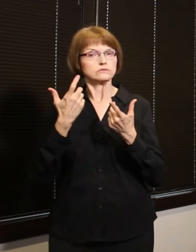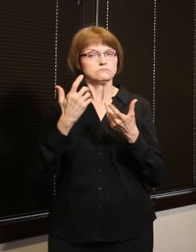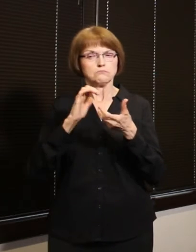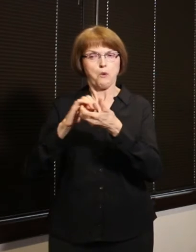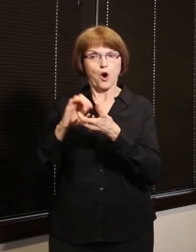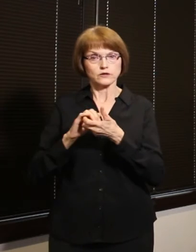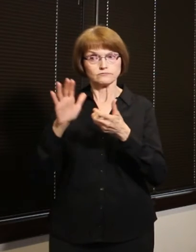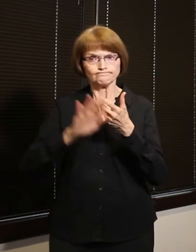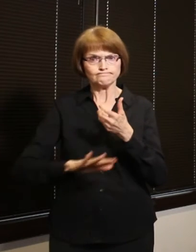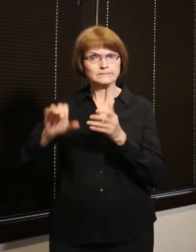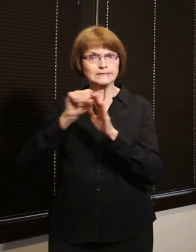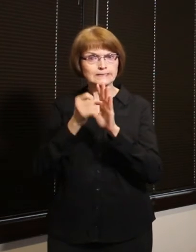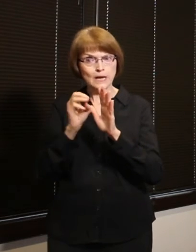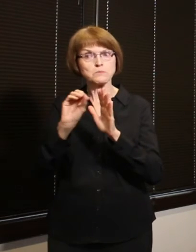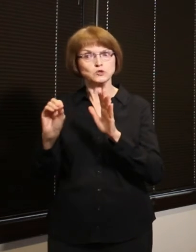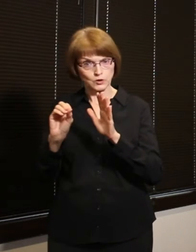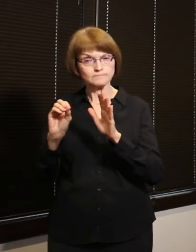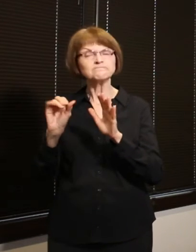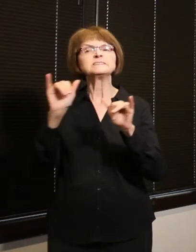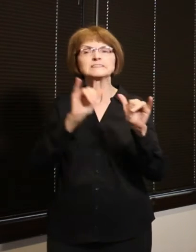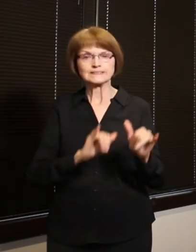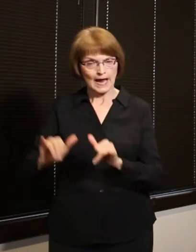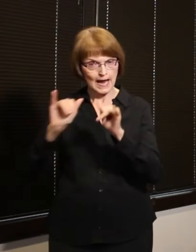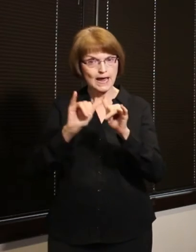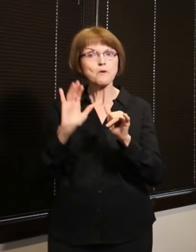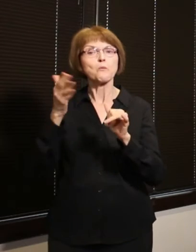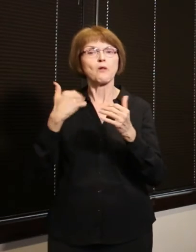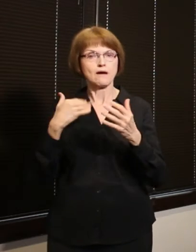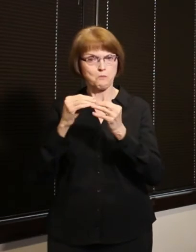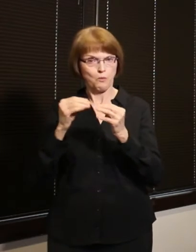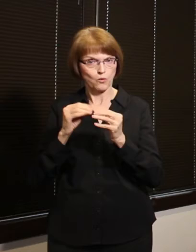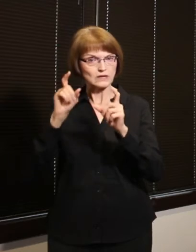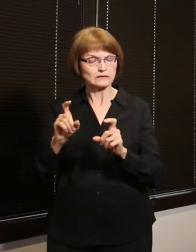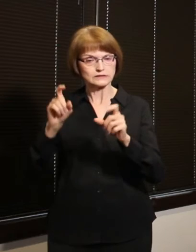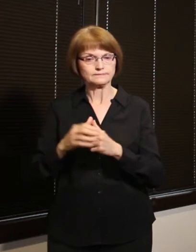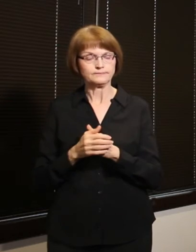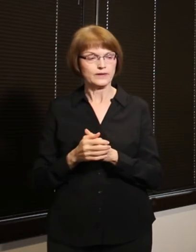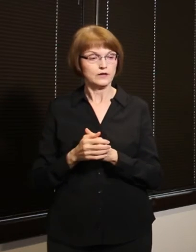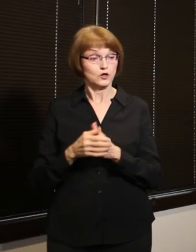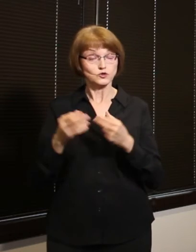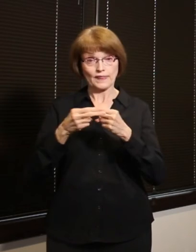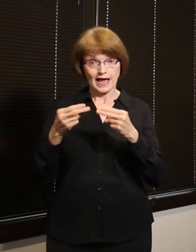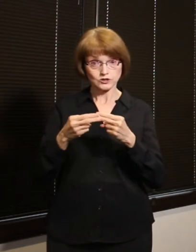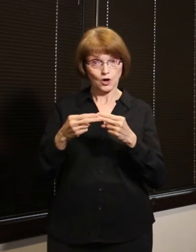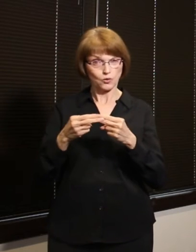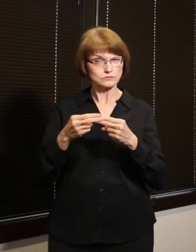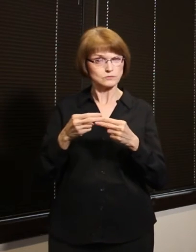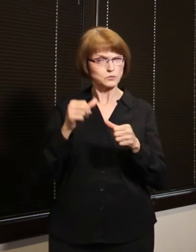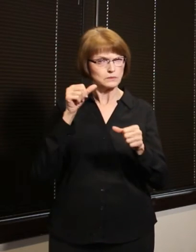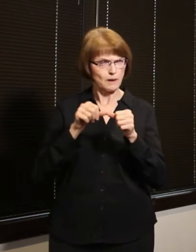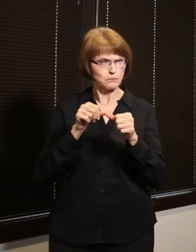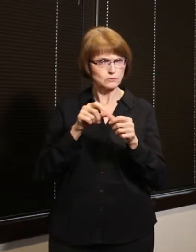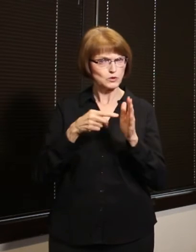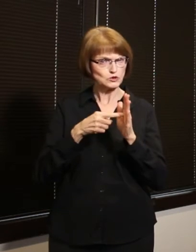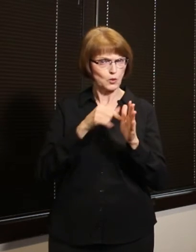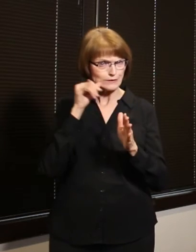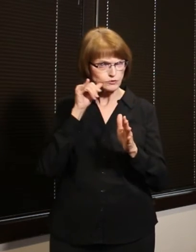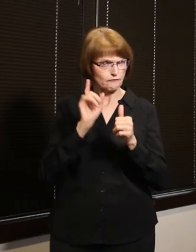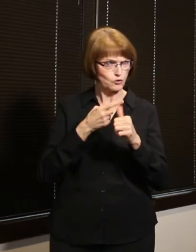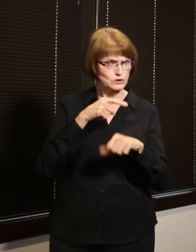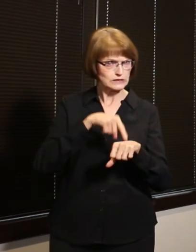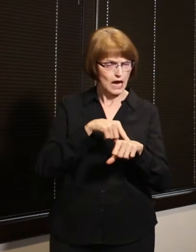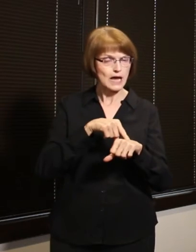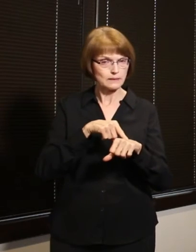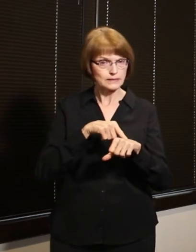within the state that that has also continued to grow. So this slide shows the moving average that we showed yesterday for the first time.